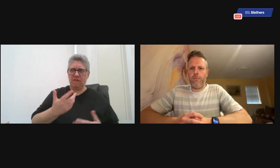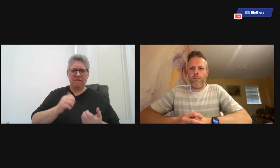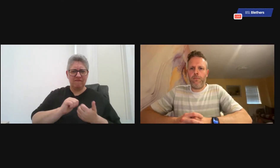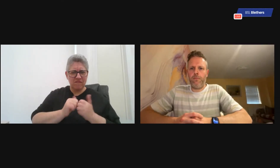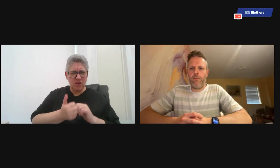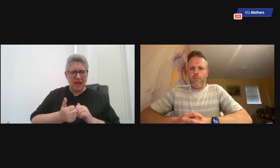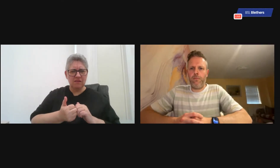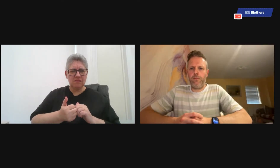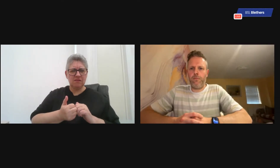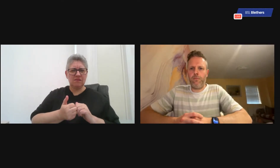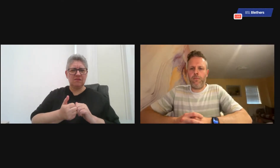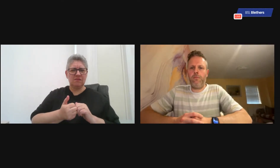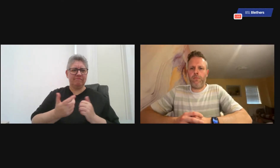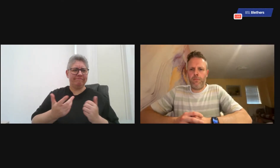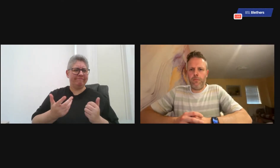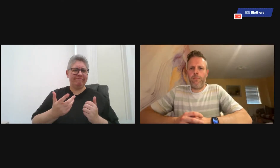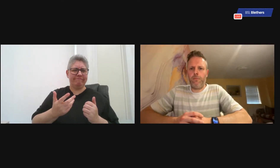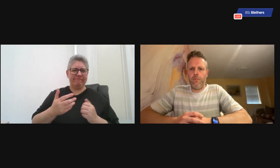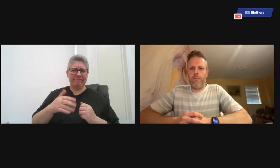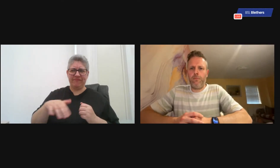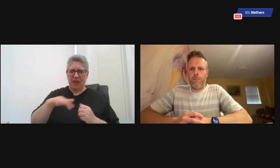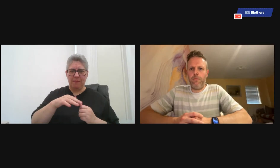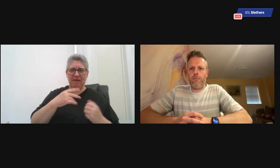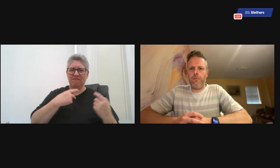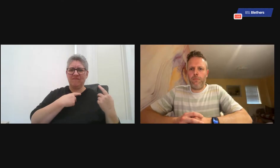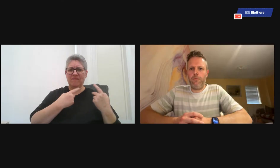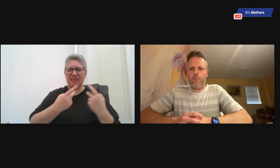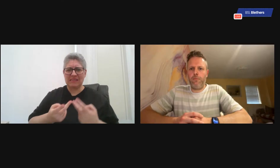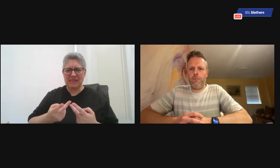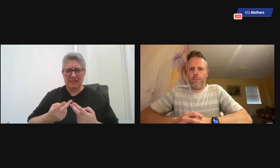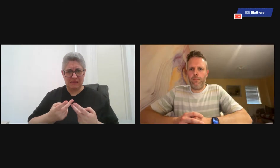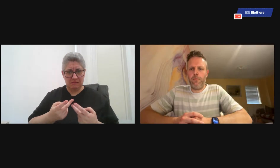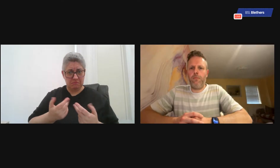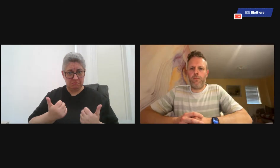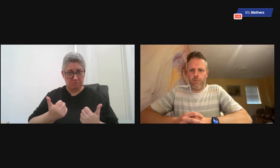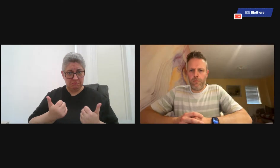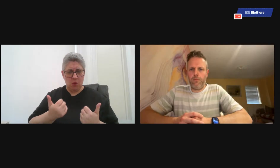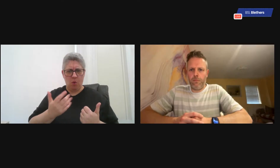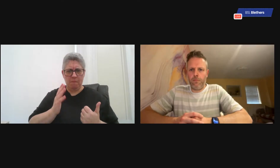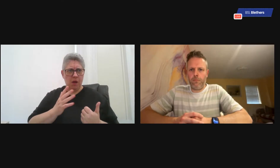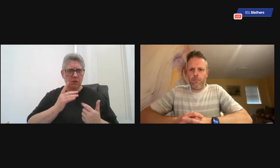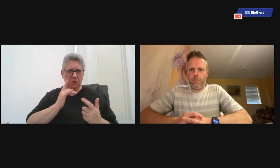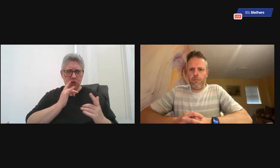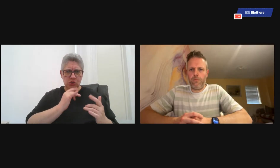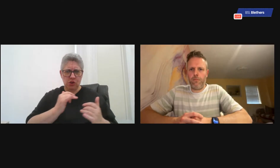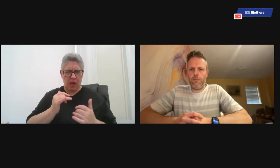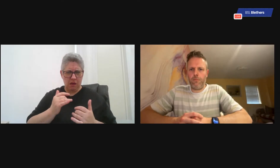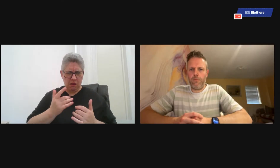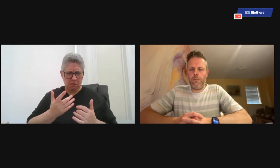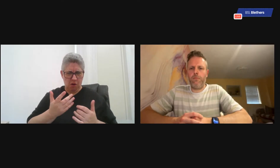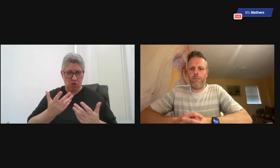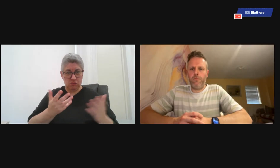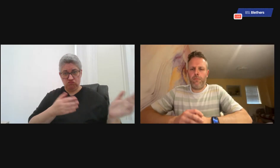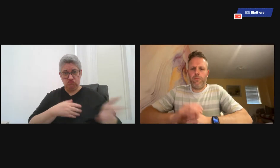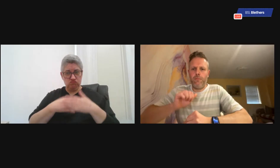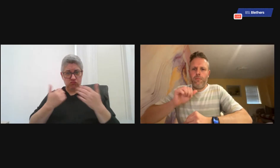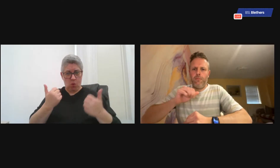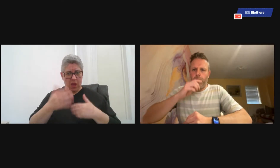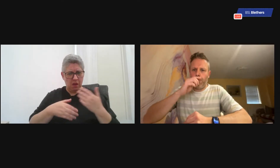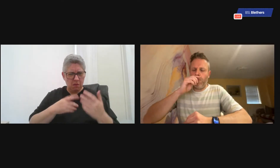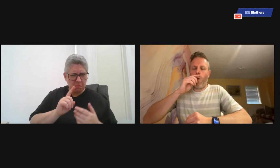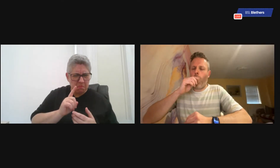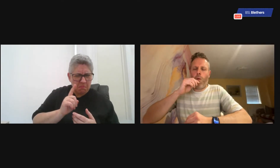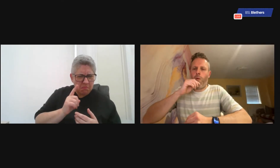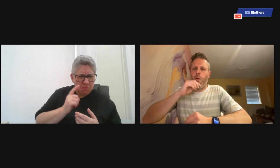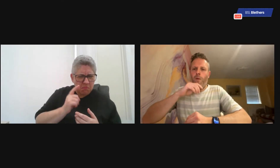Okay, so you've got a foster child in your home, and of course you have friends and you have family that might want to visit your